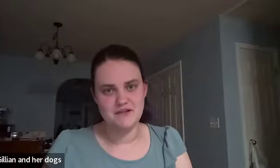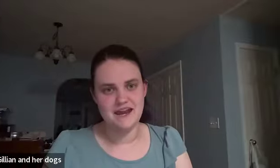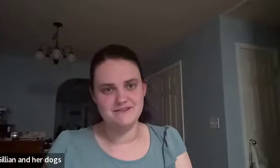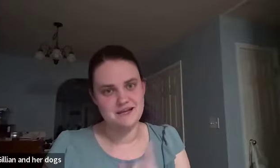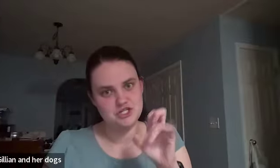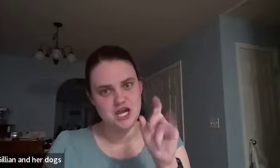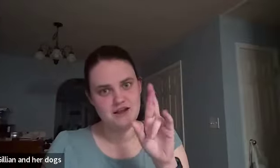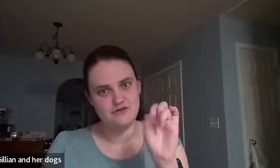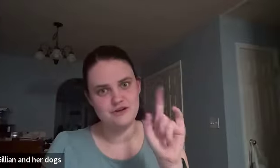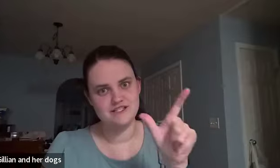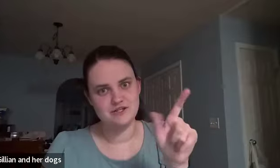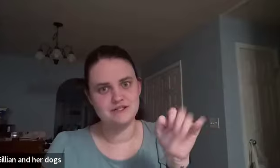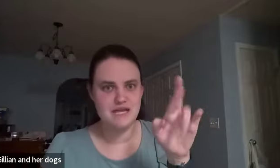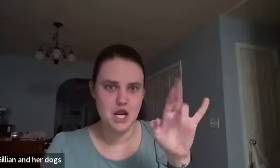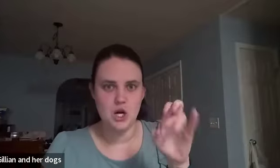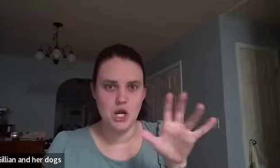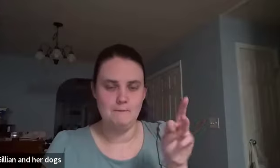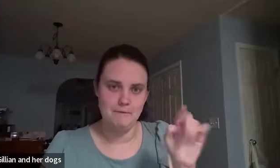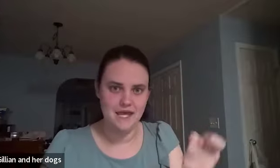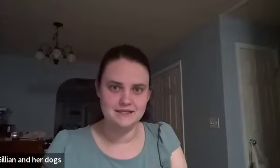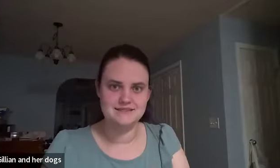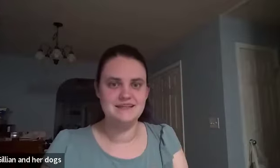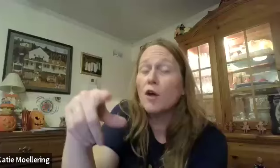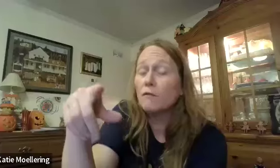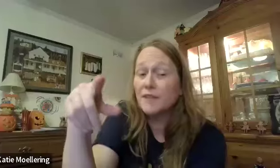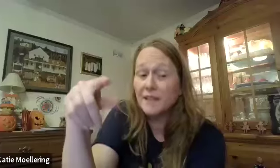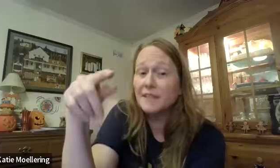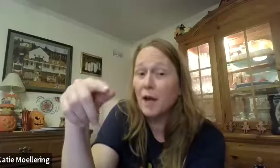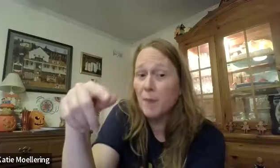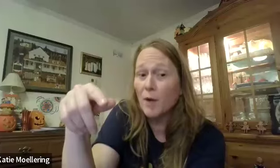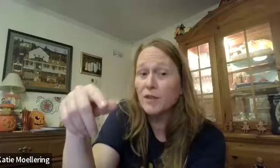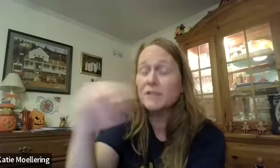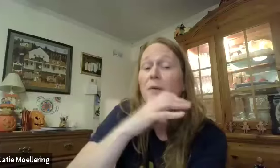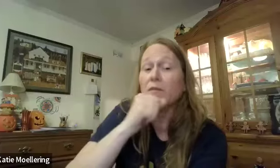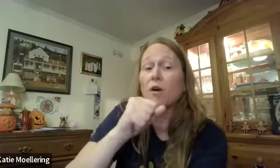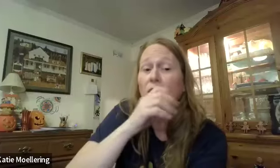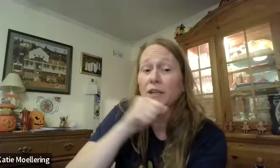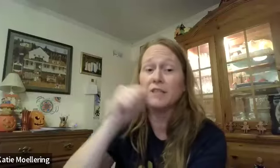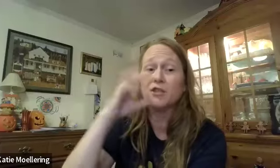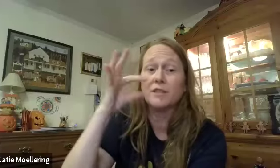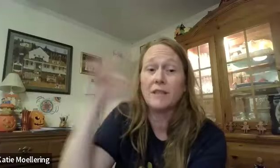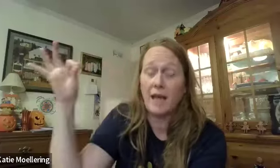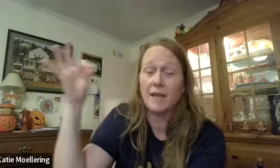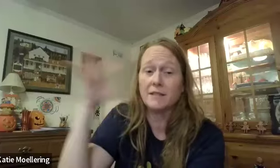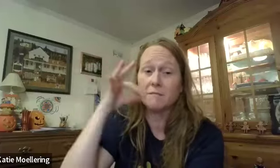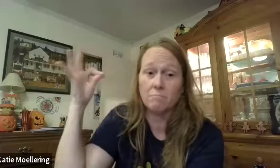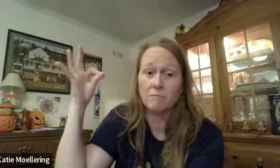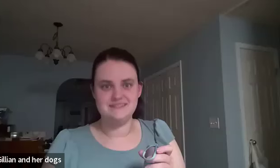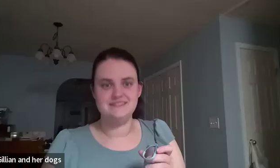fingerspell that every time. Jack Russell Terrier mix. So Vasant and I both can say we have orange cats. Yep. Yes.